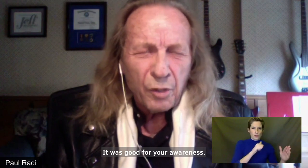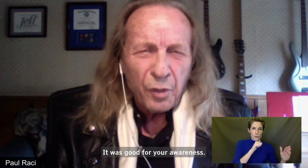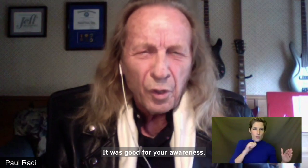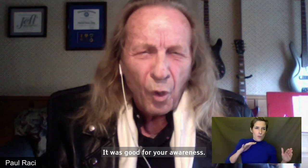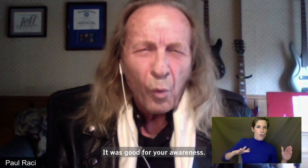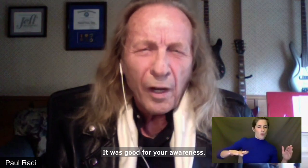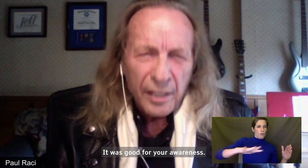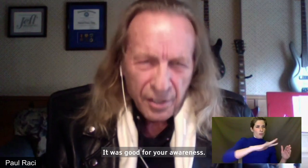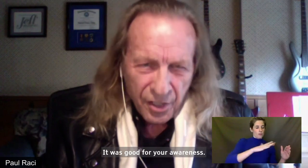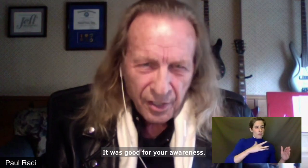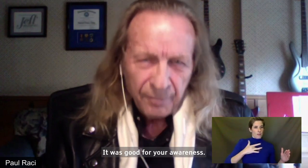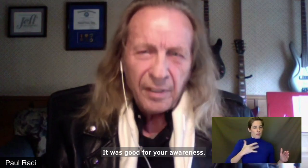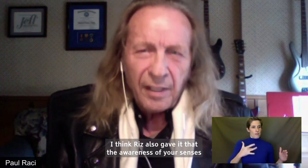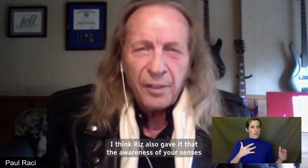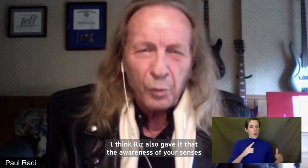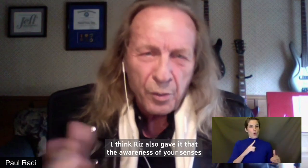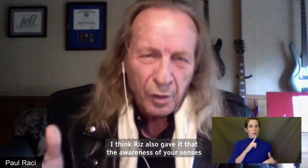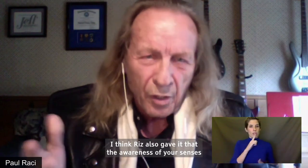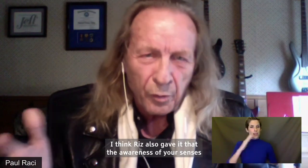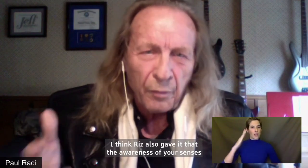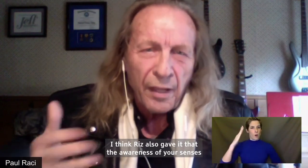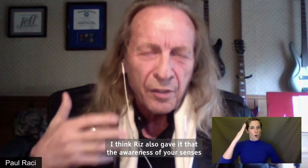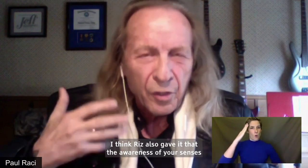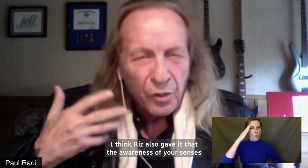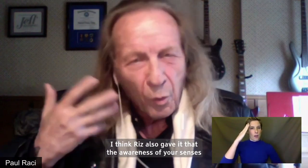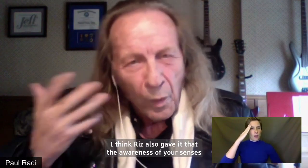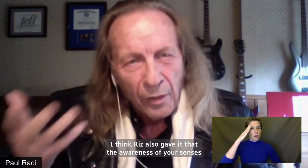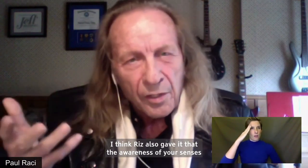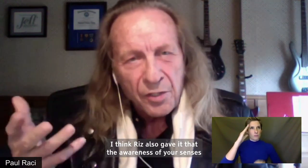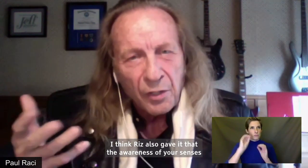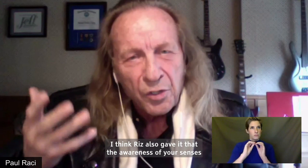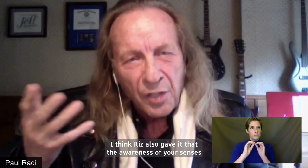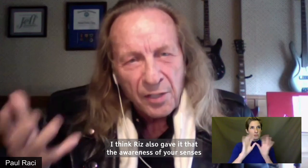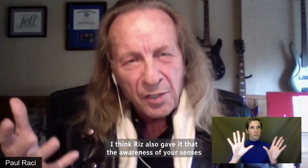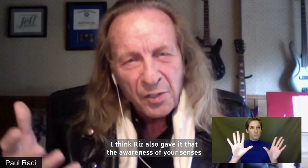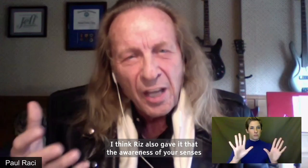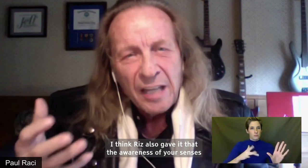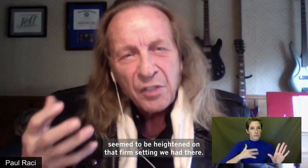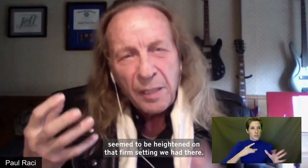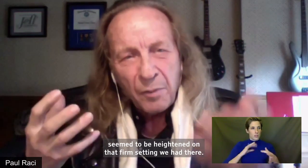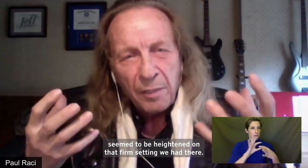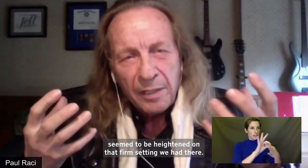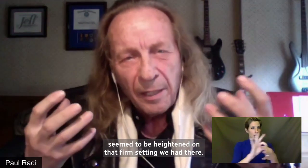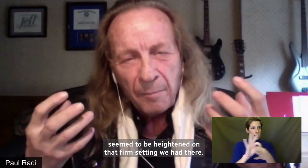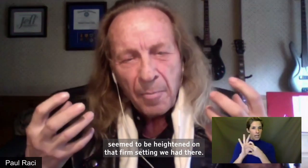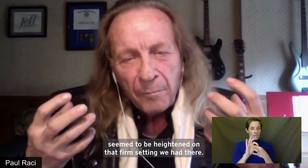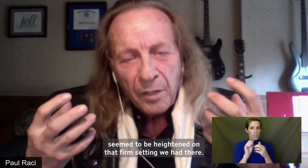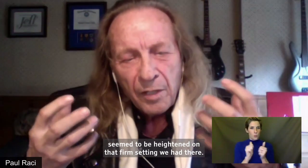it was good for your awareness. I think Riz would also agree with that. The awareness, your senses seemed